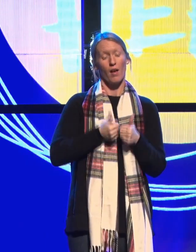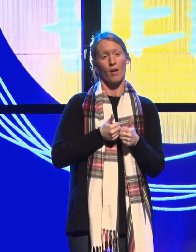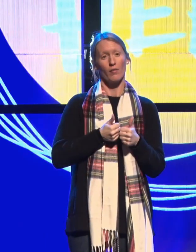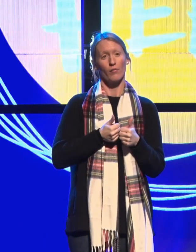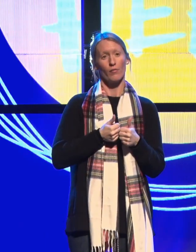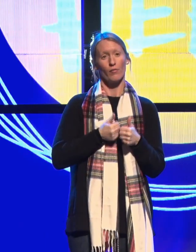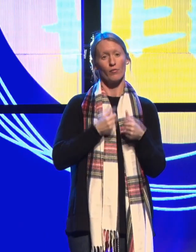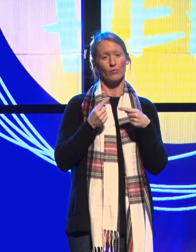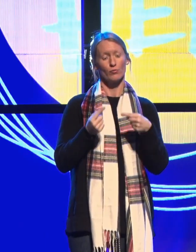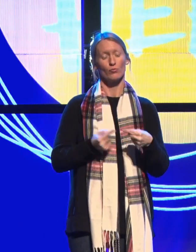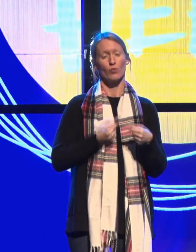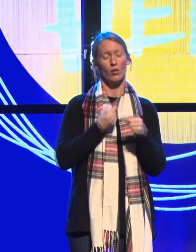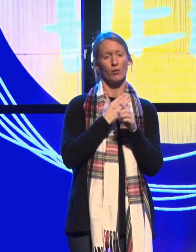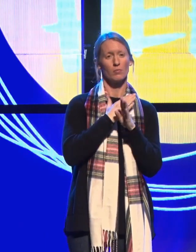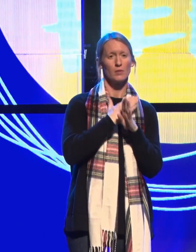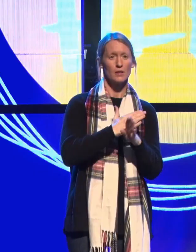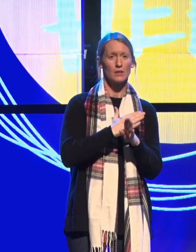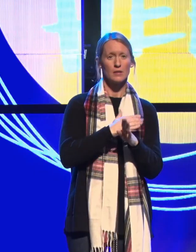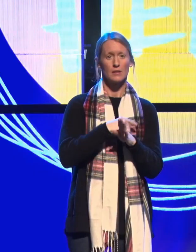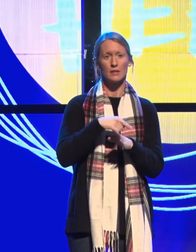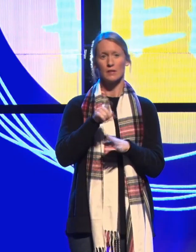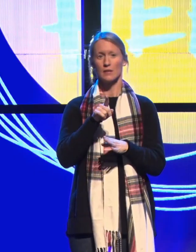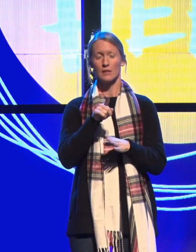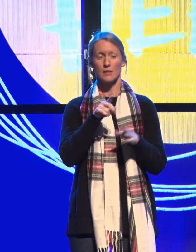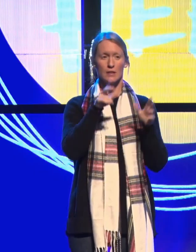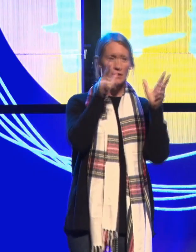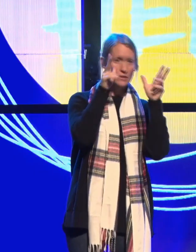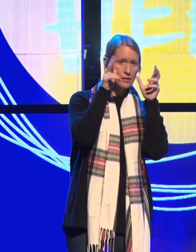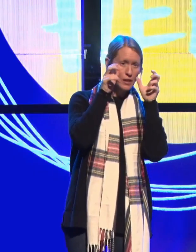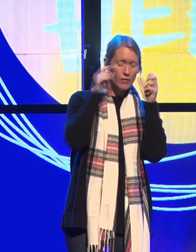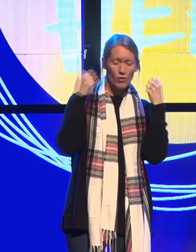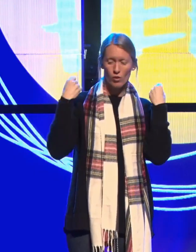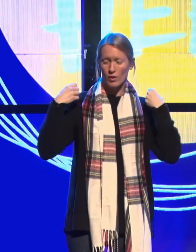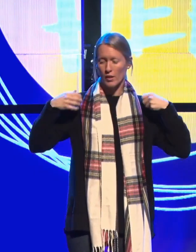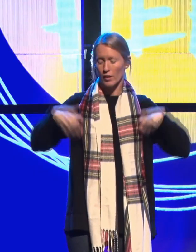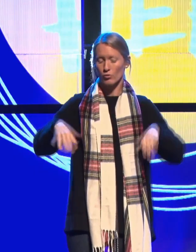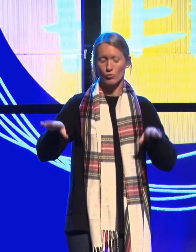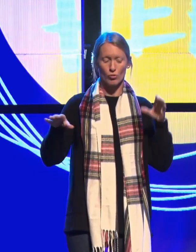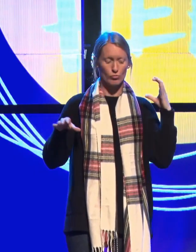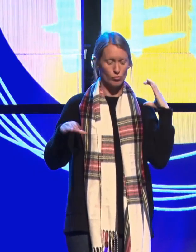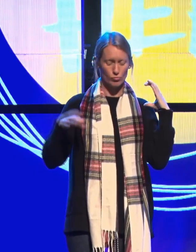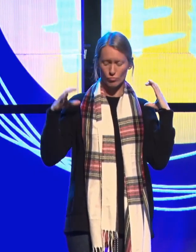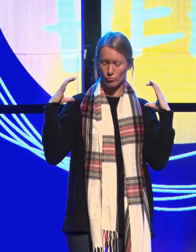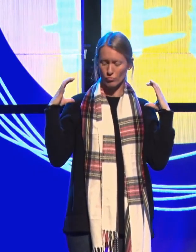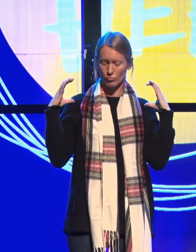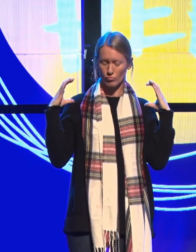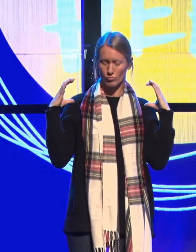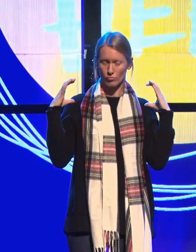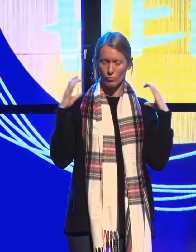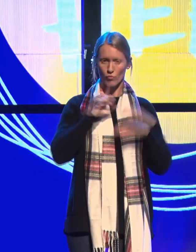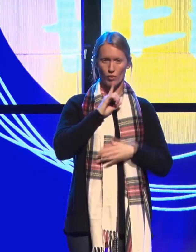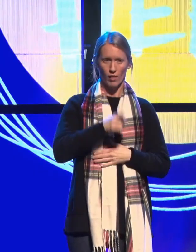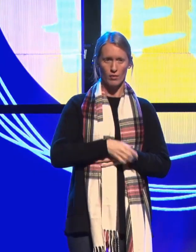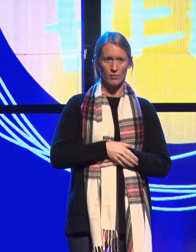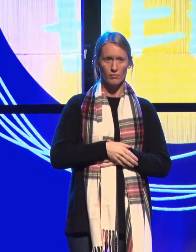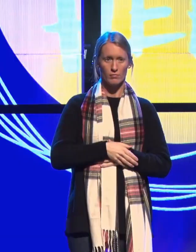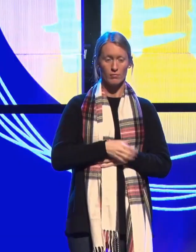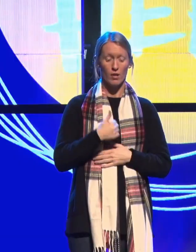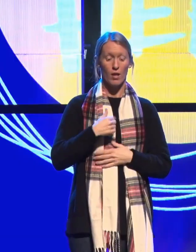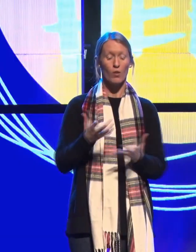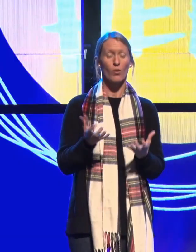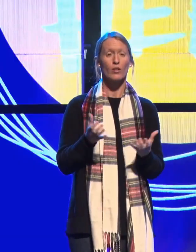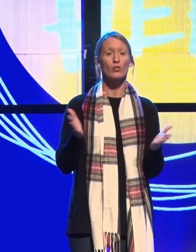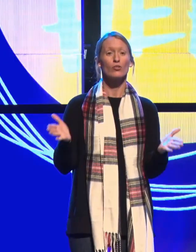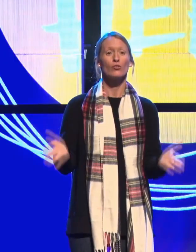that devil and angel kind of reality. So here's what I want to encourage you. As you think about this, as you